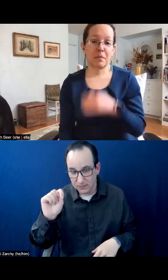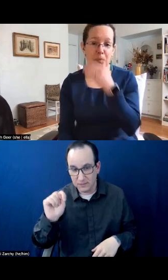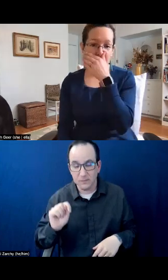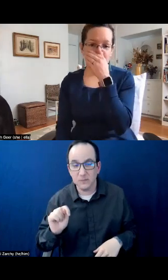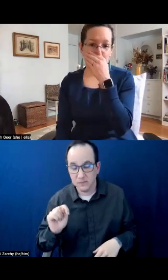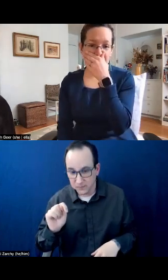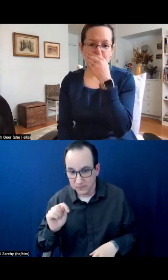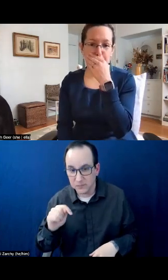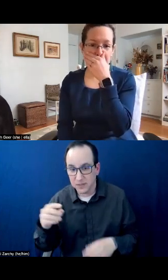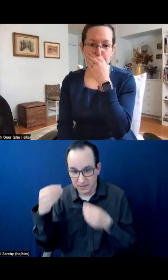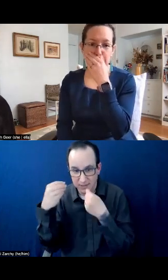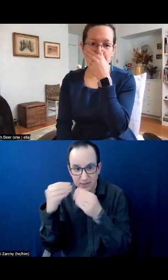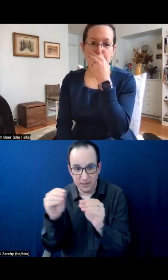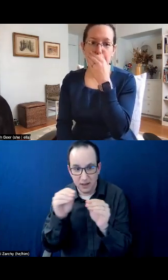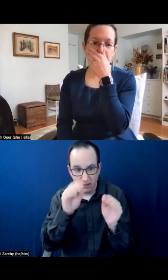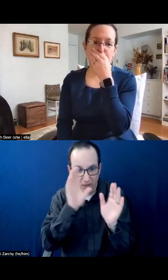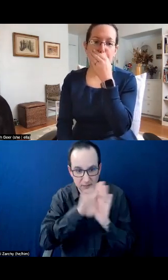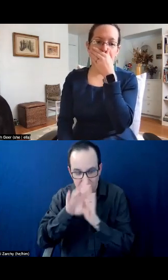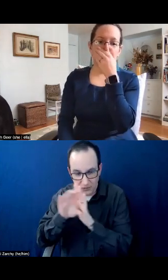Felt.